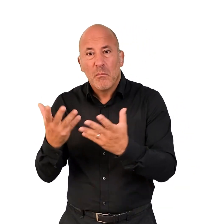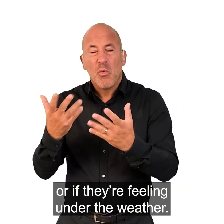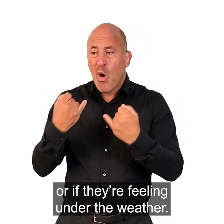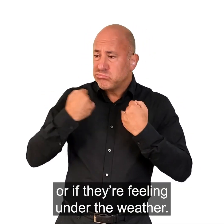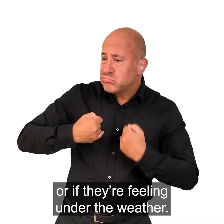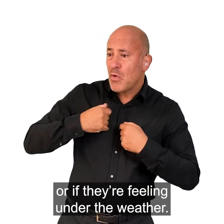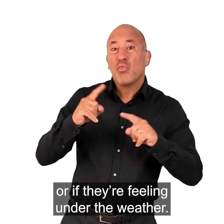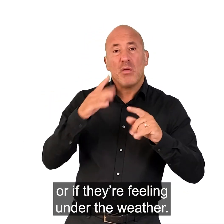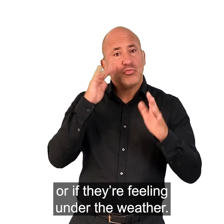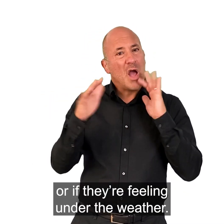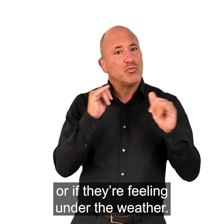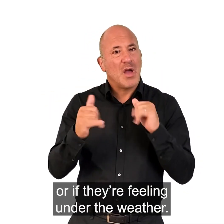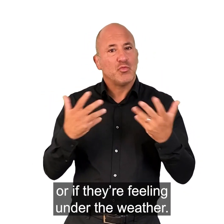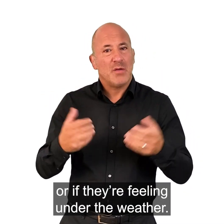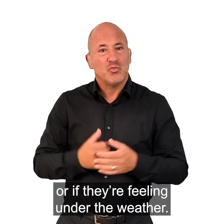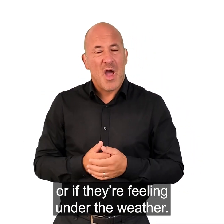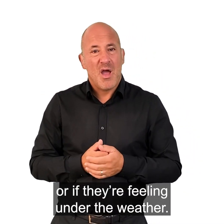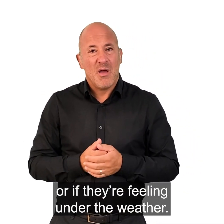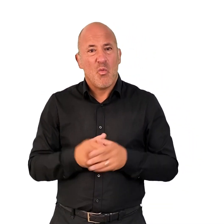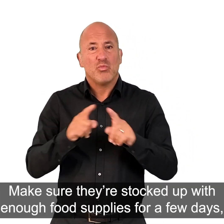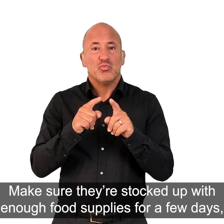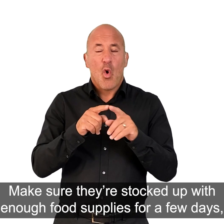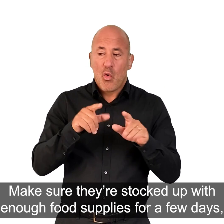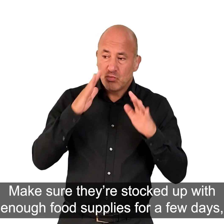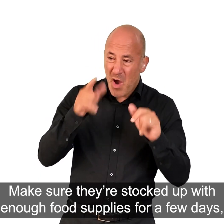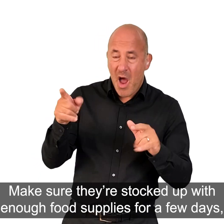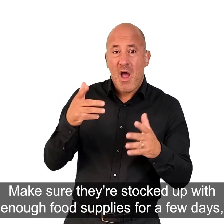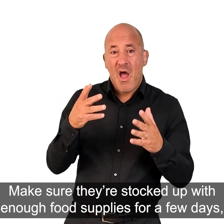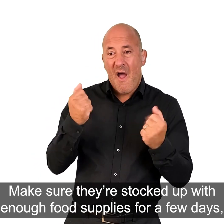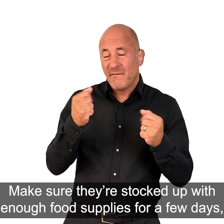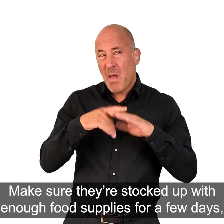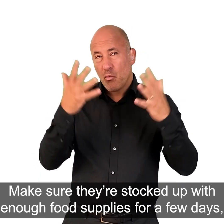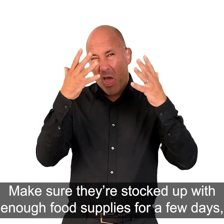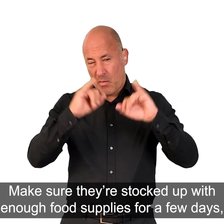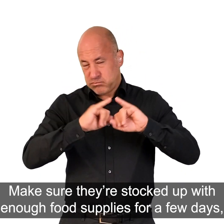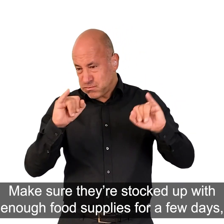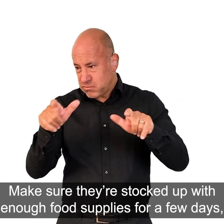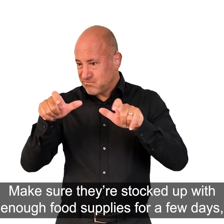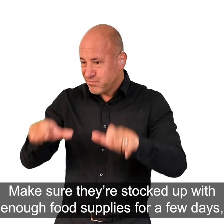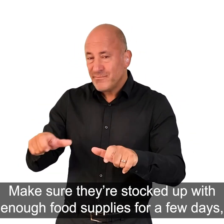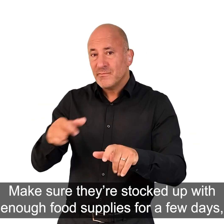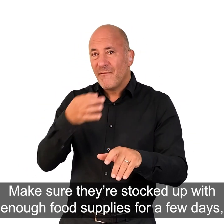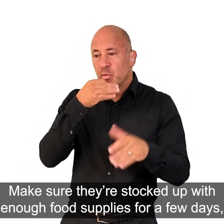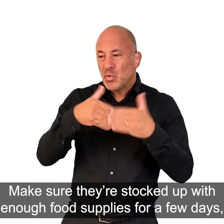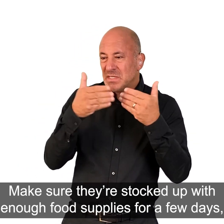help, or if they're feeling under the weather. Make sure they're stocked up with enough food supplies for a few days,